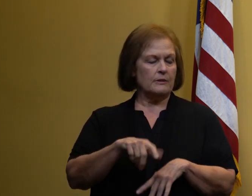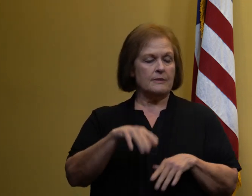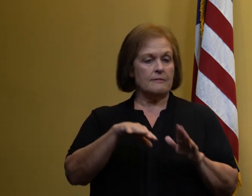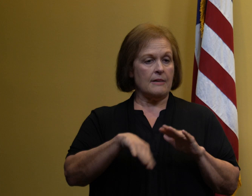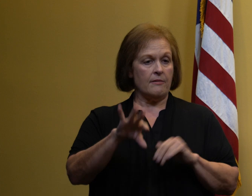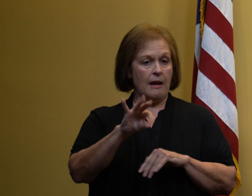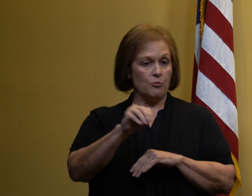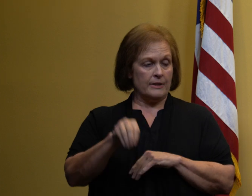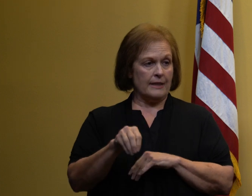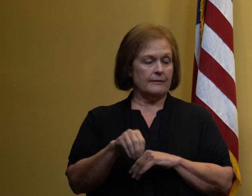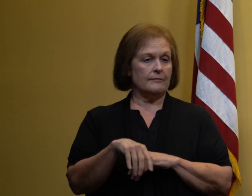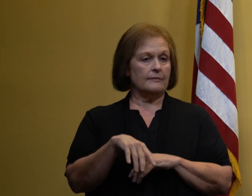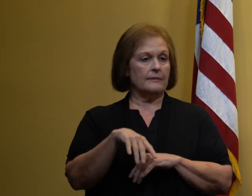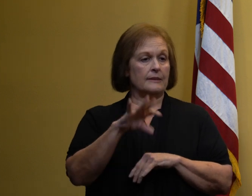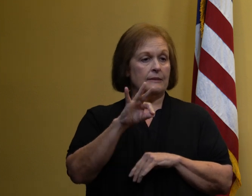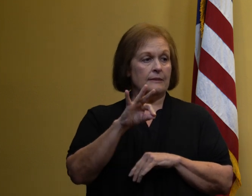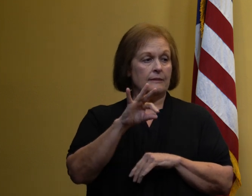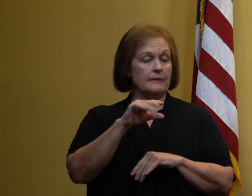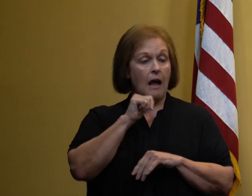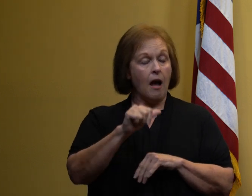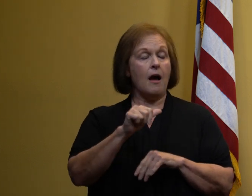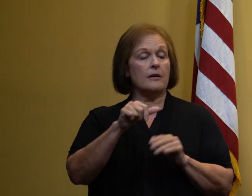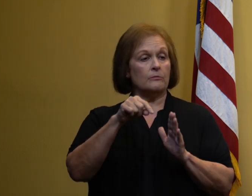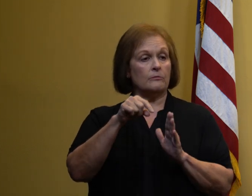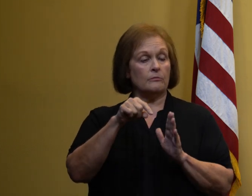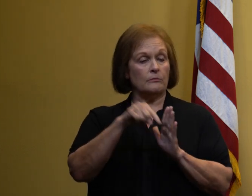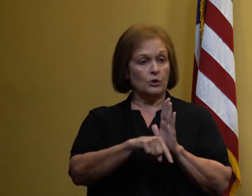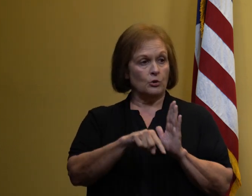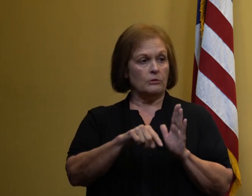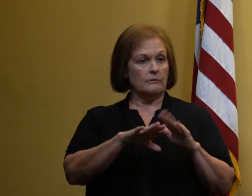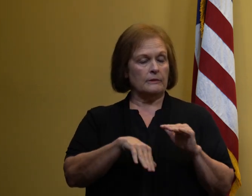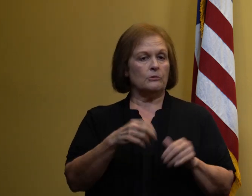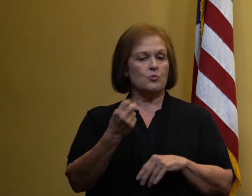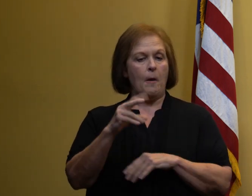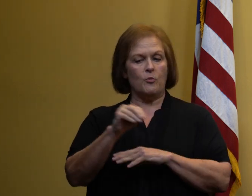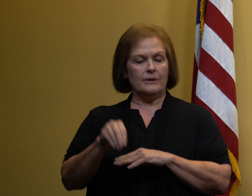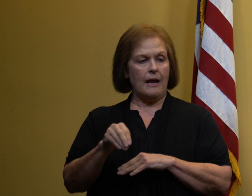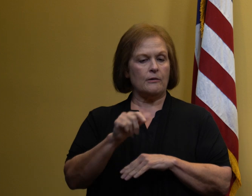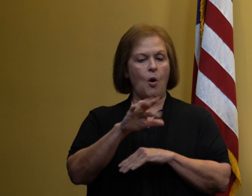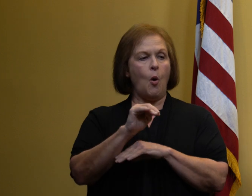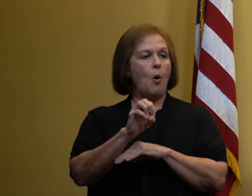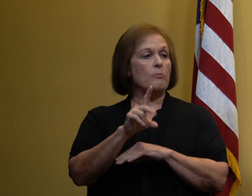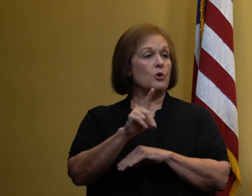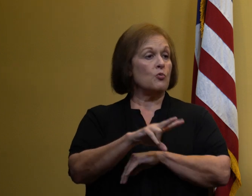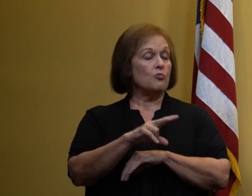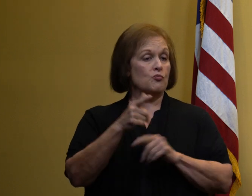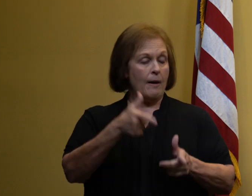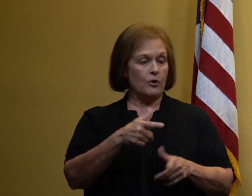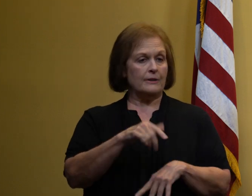9%, non-fatal shooting victims are down 12%, armed robberies down